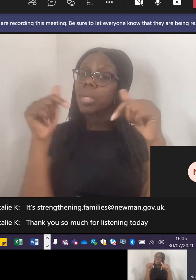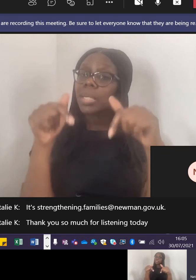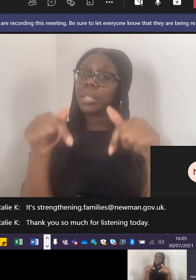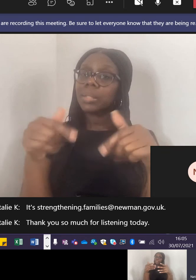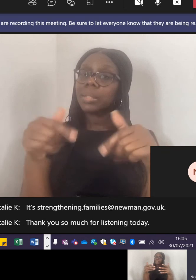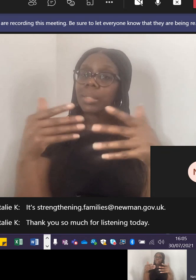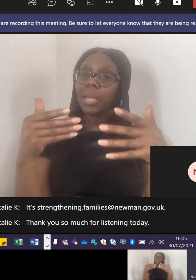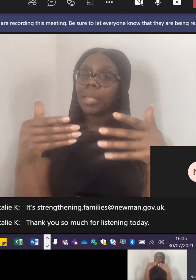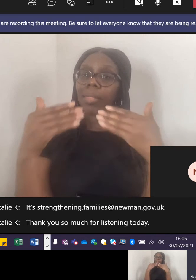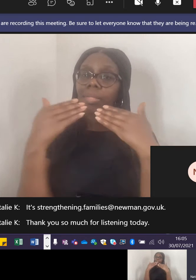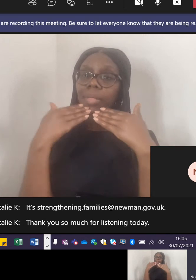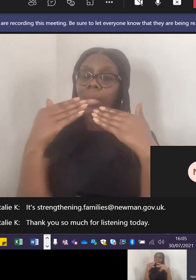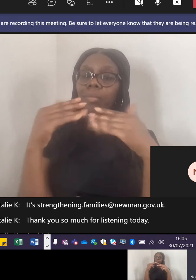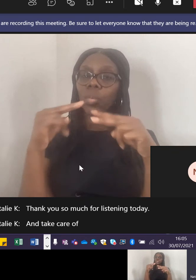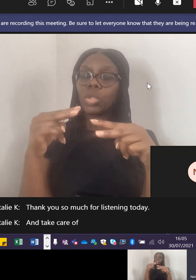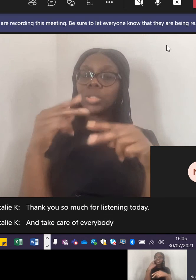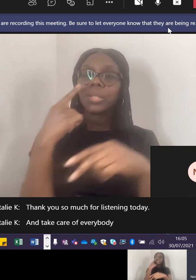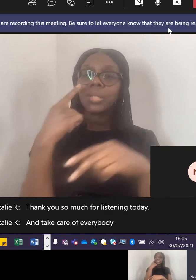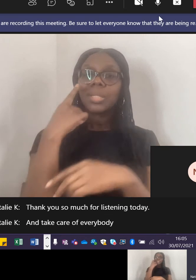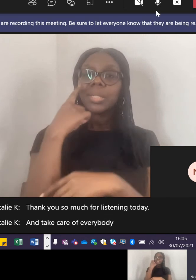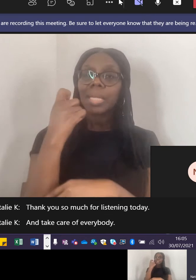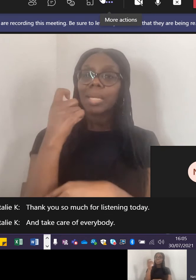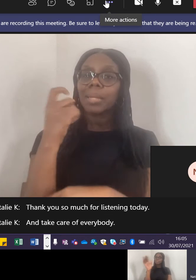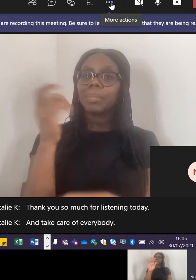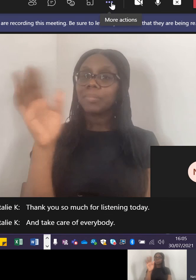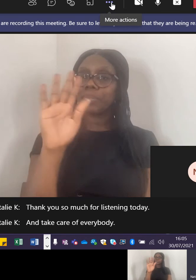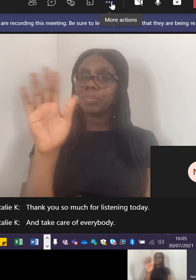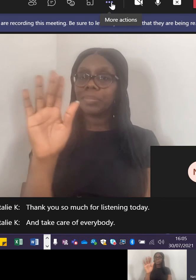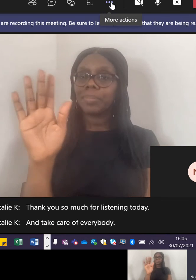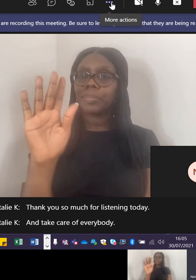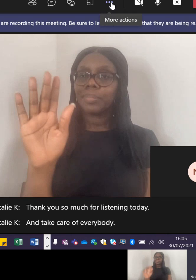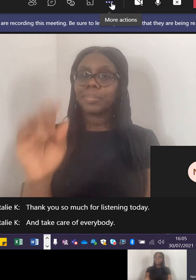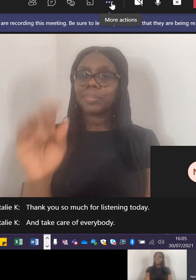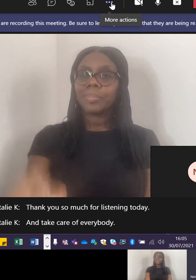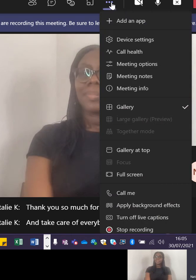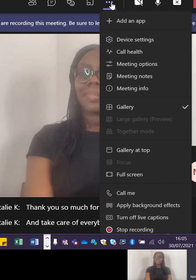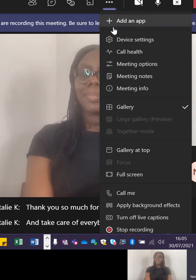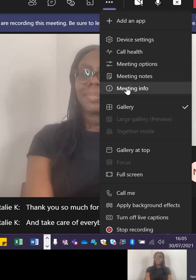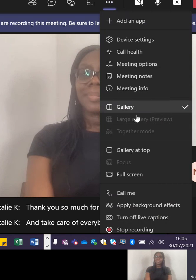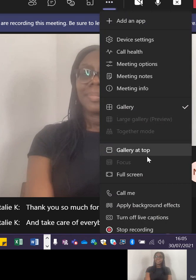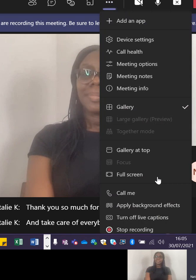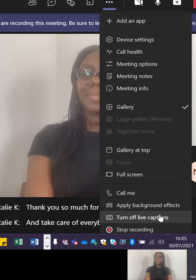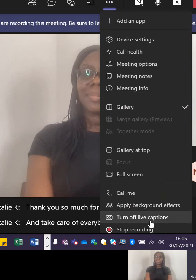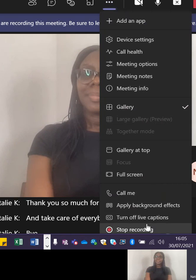and take care, everybody. Bye.